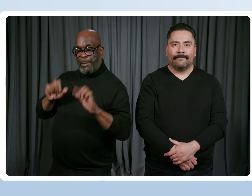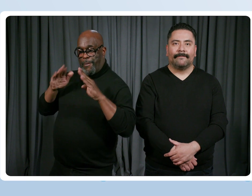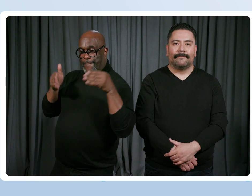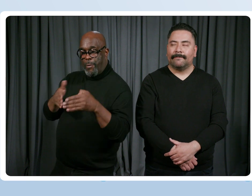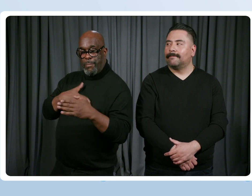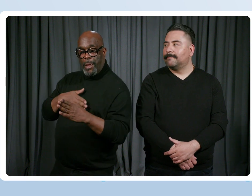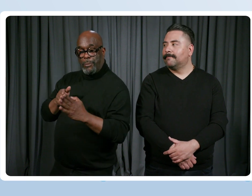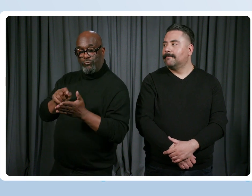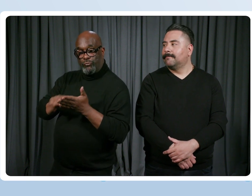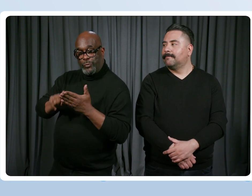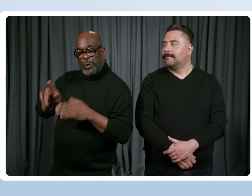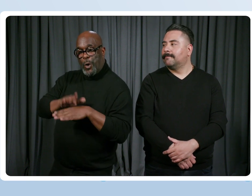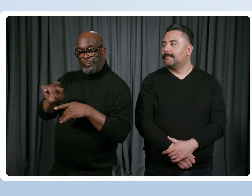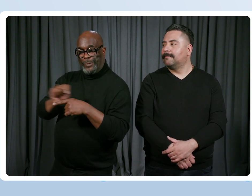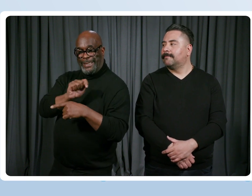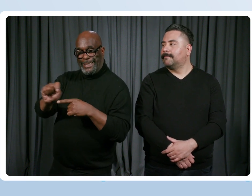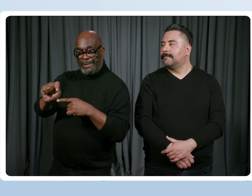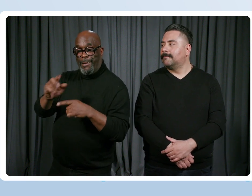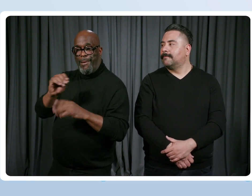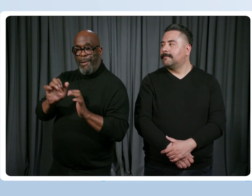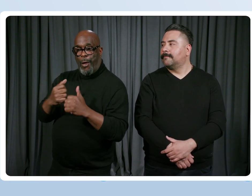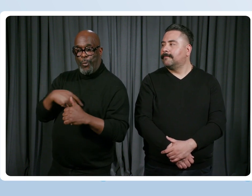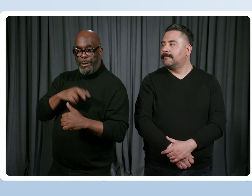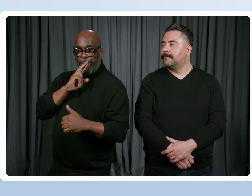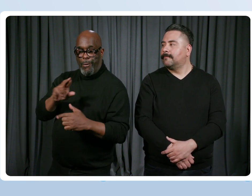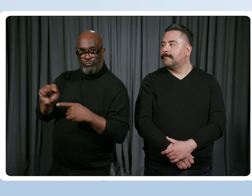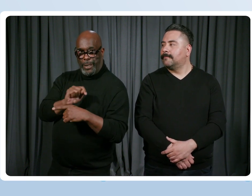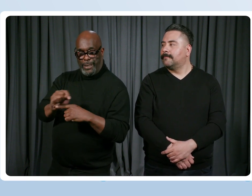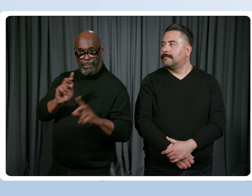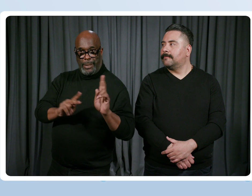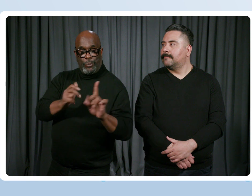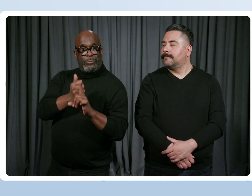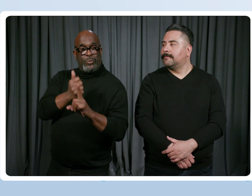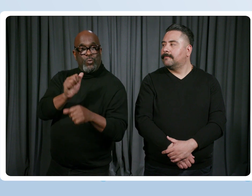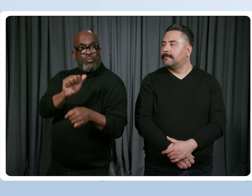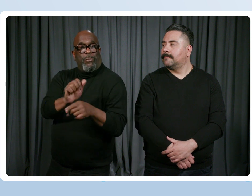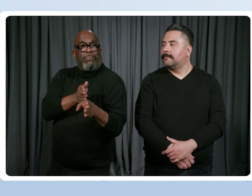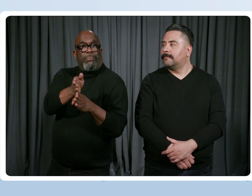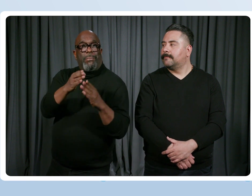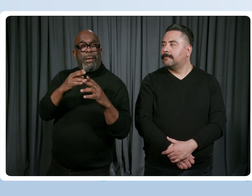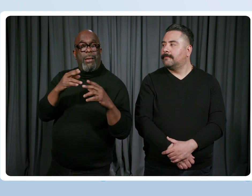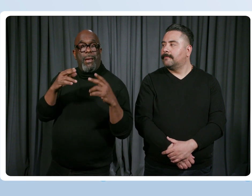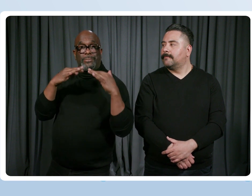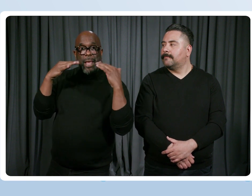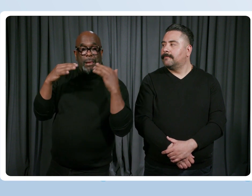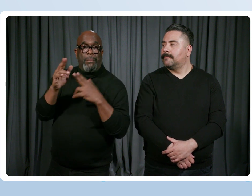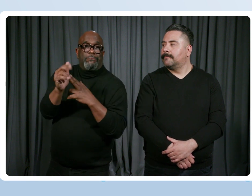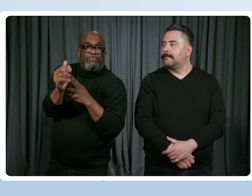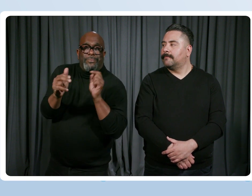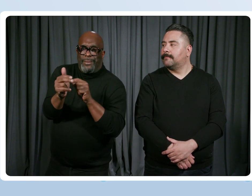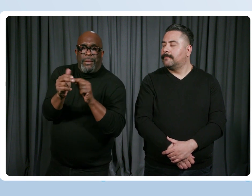focus on the training aspect and how we are training our individuals who work in hospitality to better understand